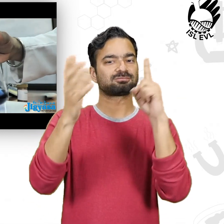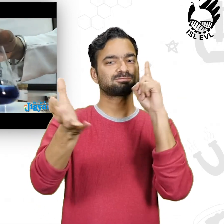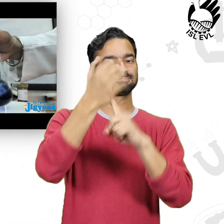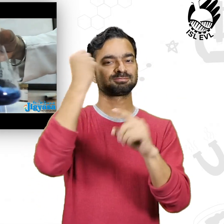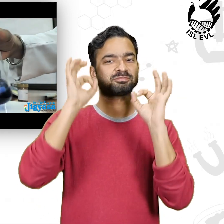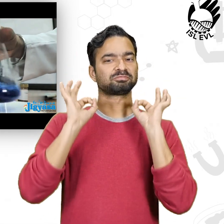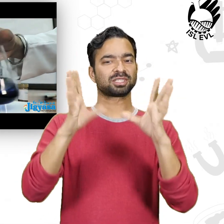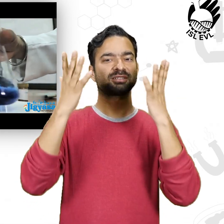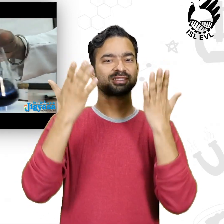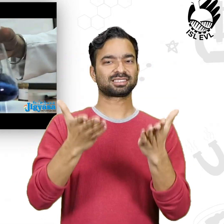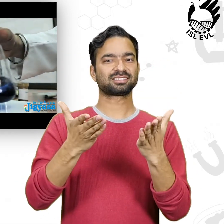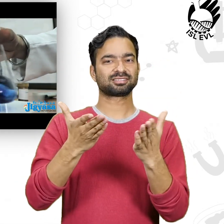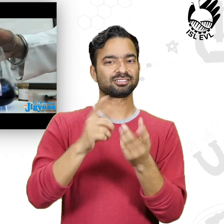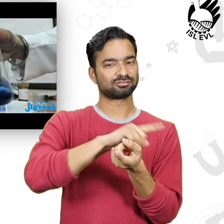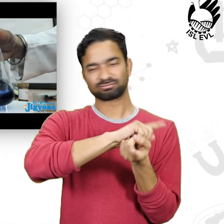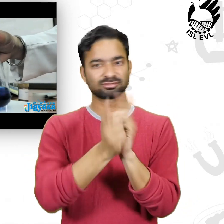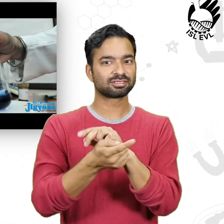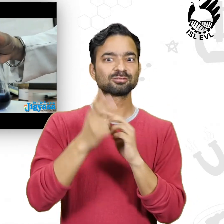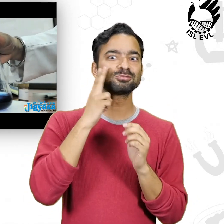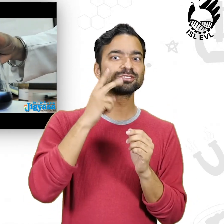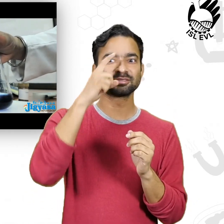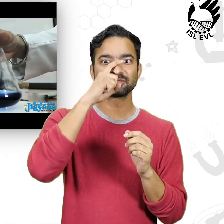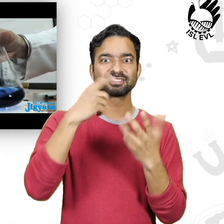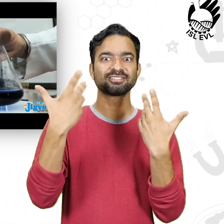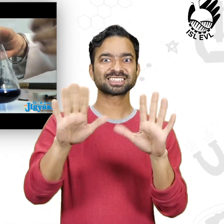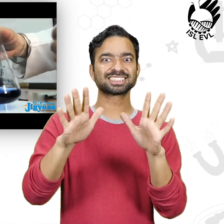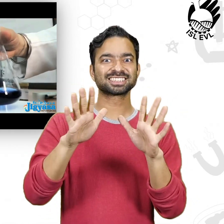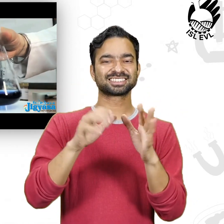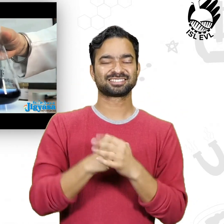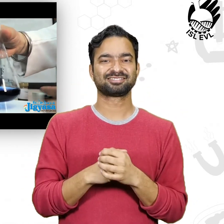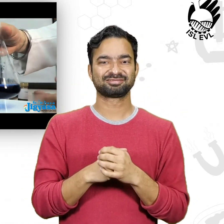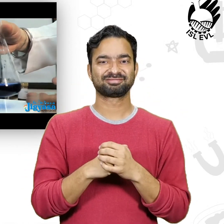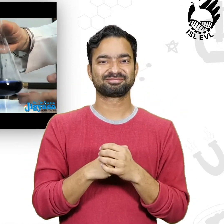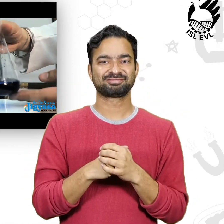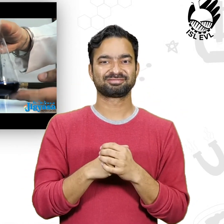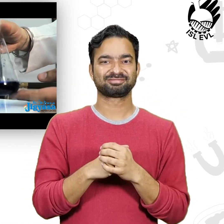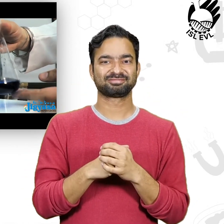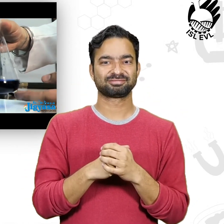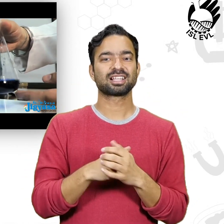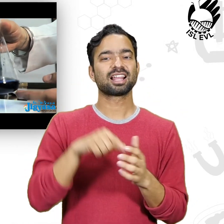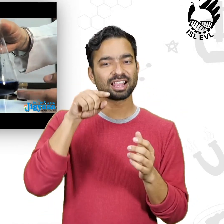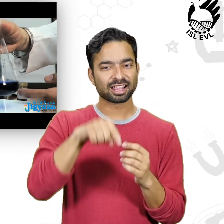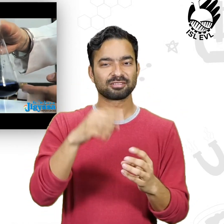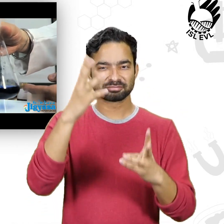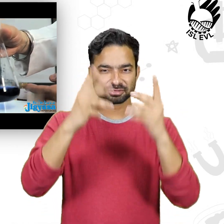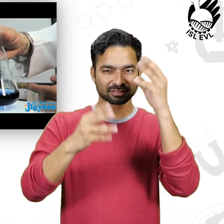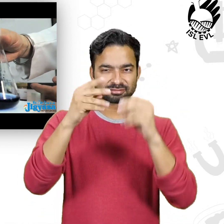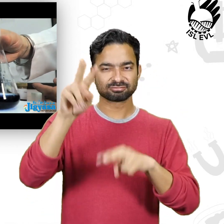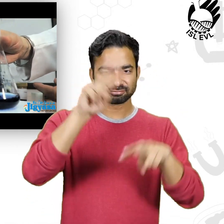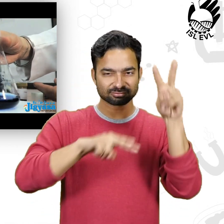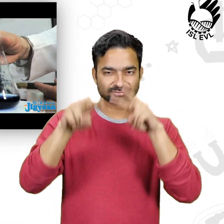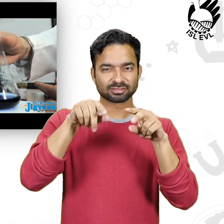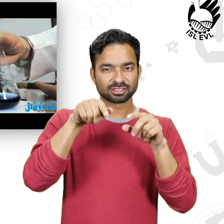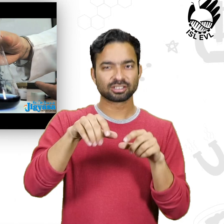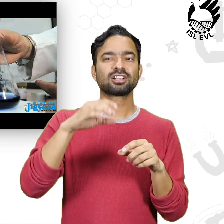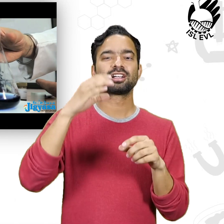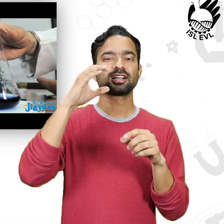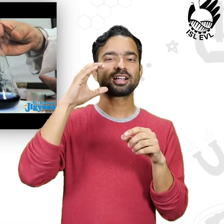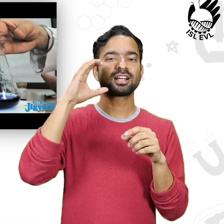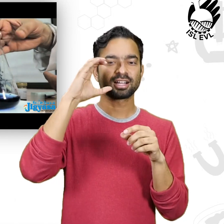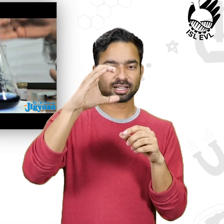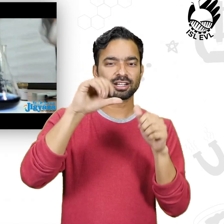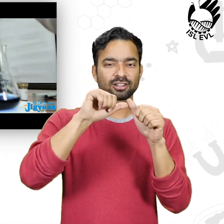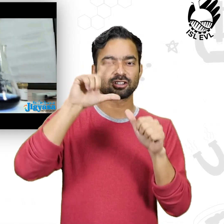See, we have achieved the end point. The color changes from pink to blue. Using the calculations, we